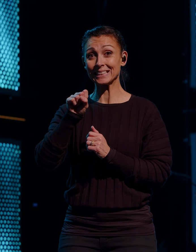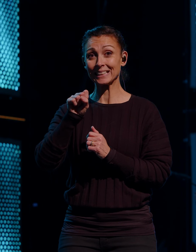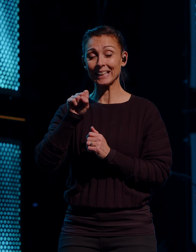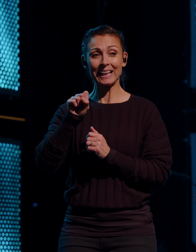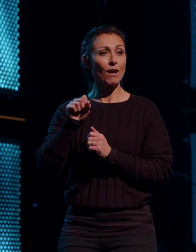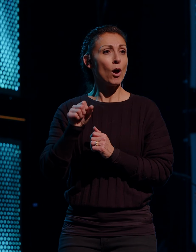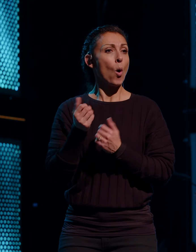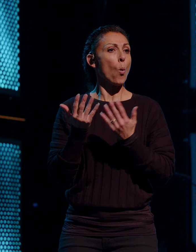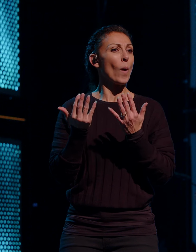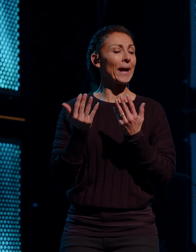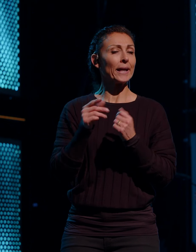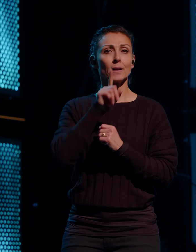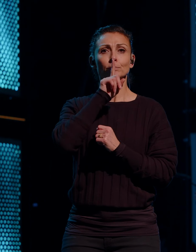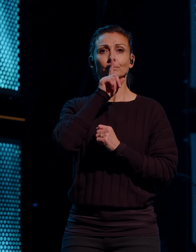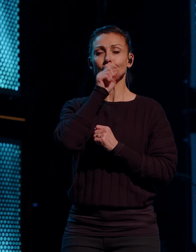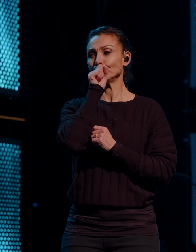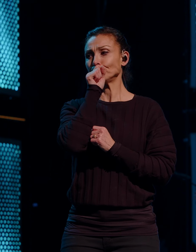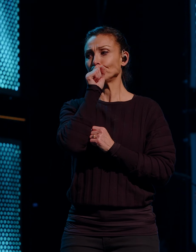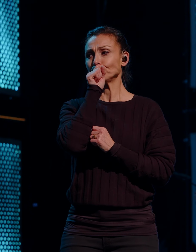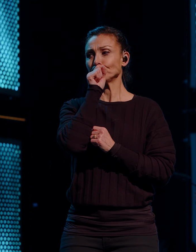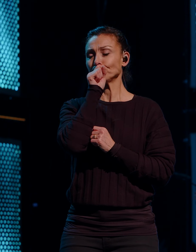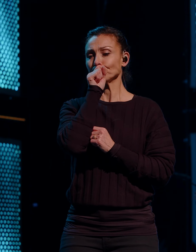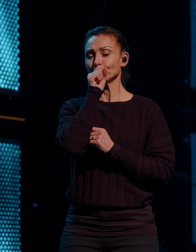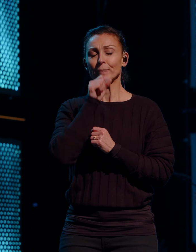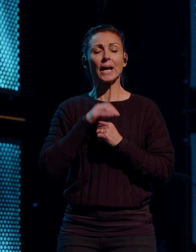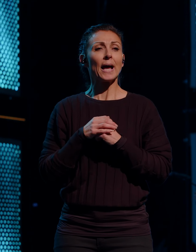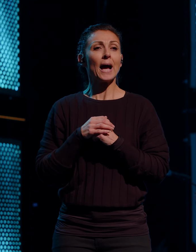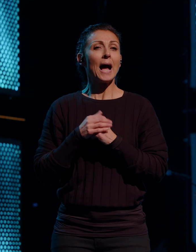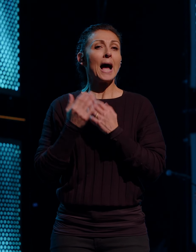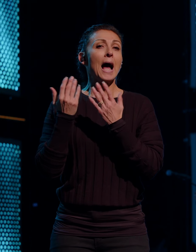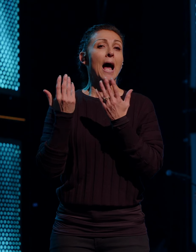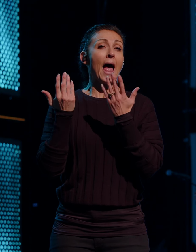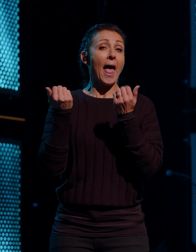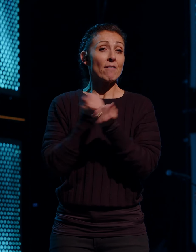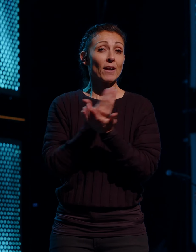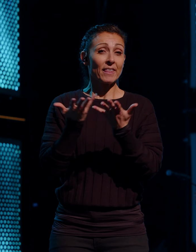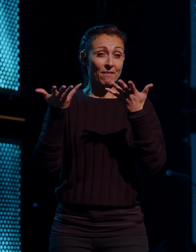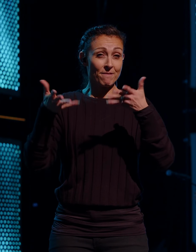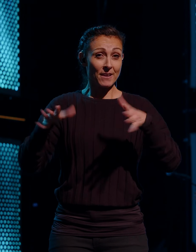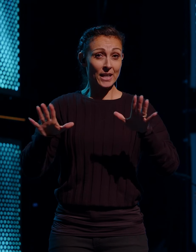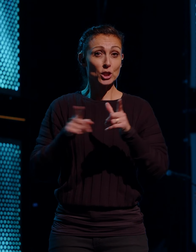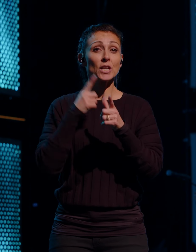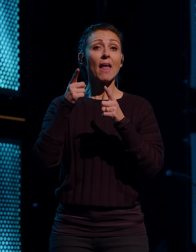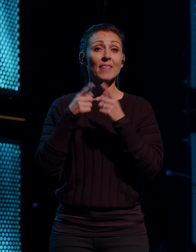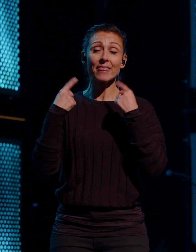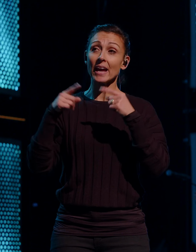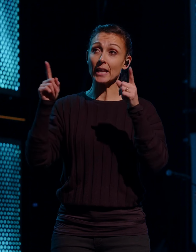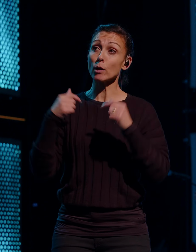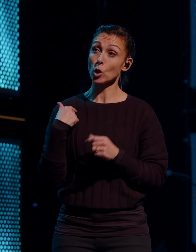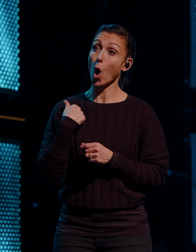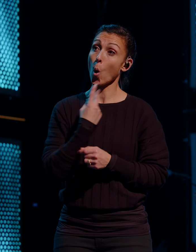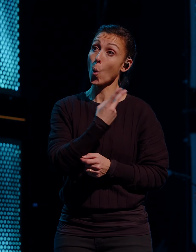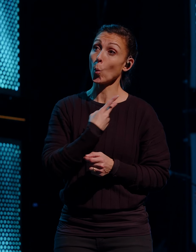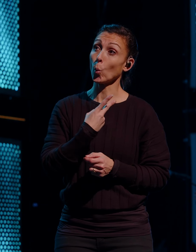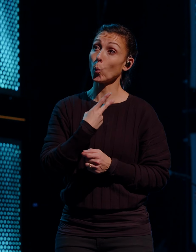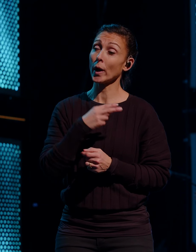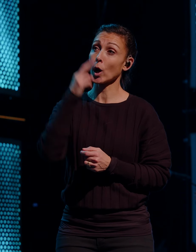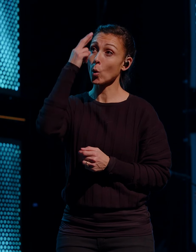their citizenship here in the United States more than the citizenship of people getting to